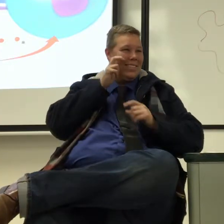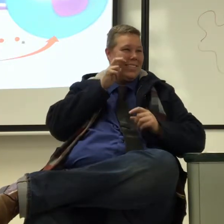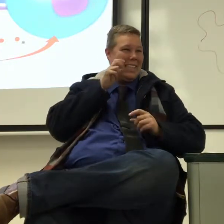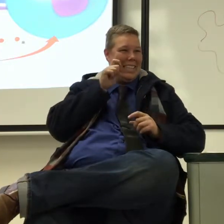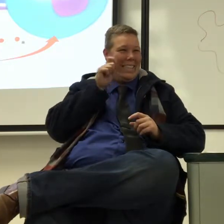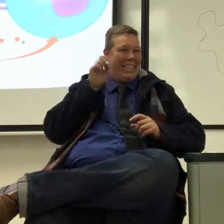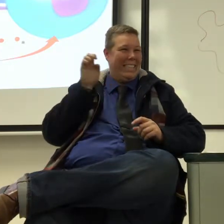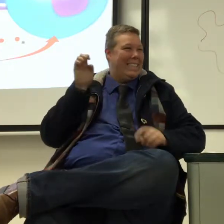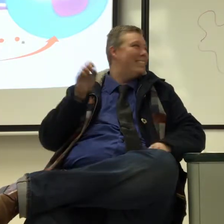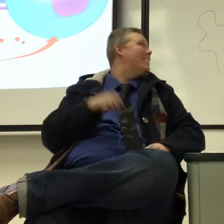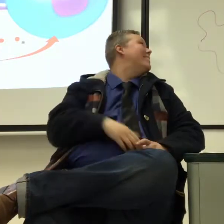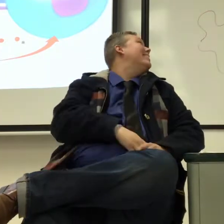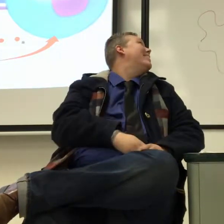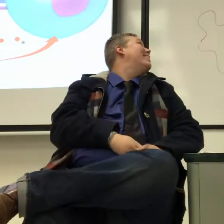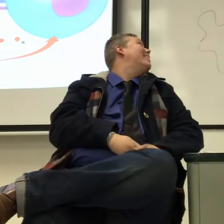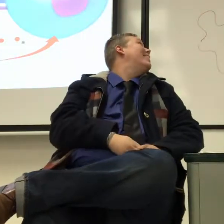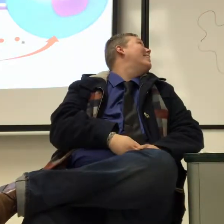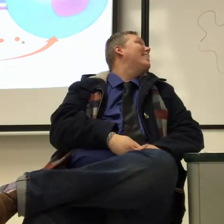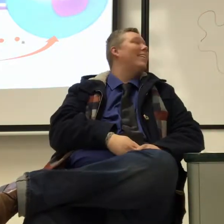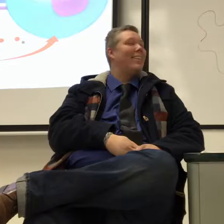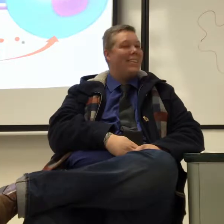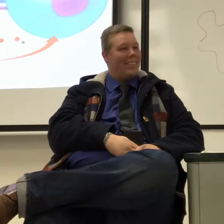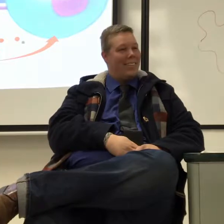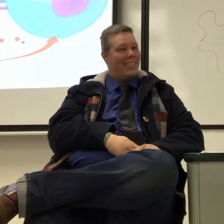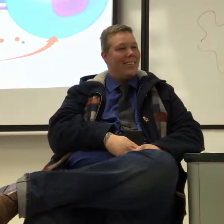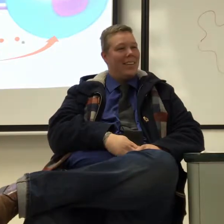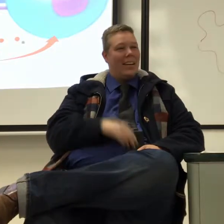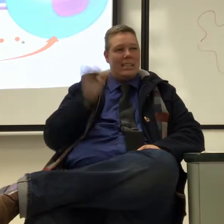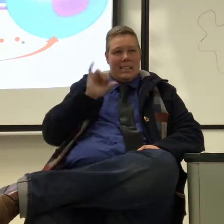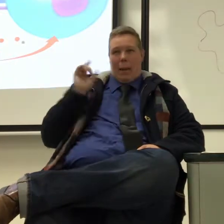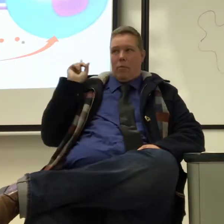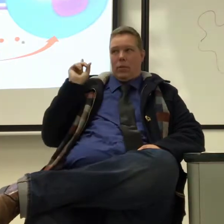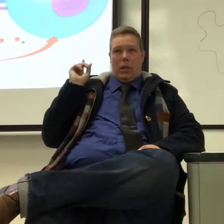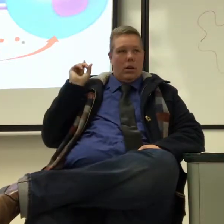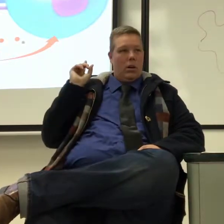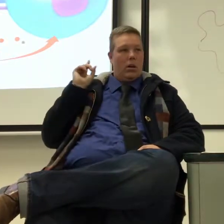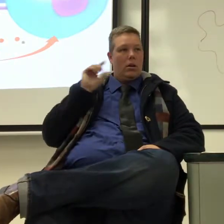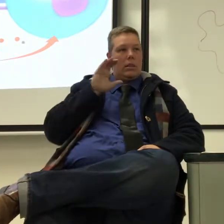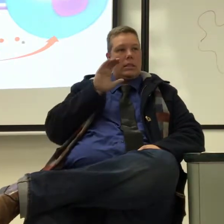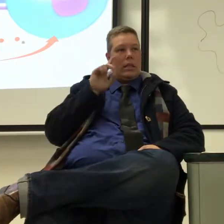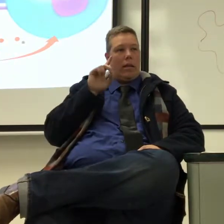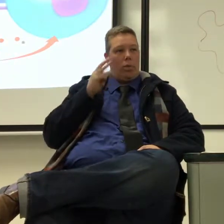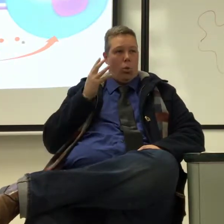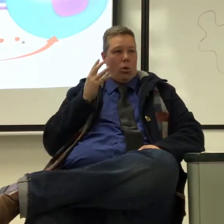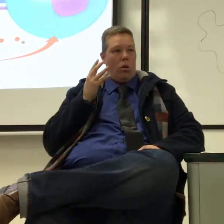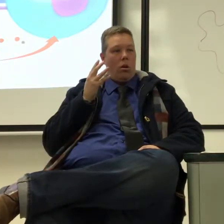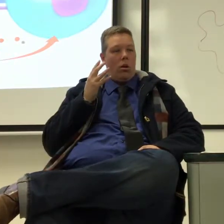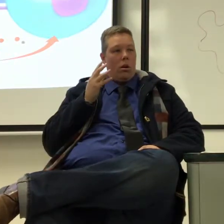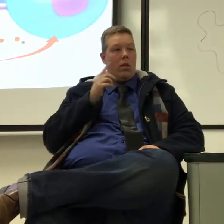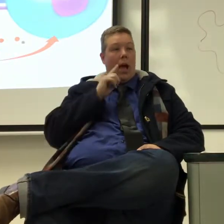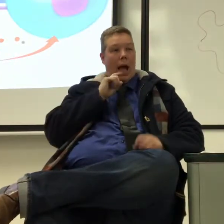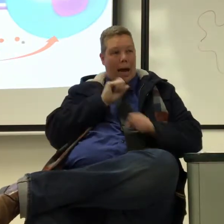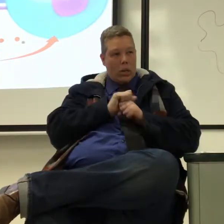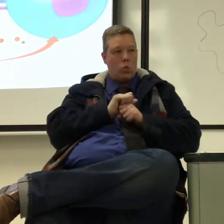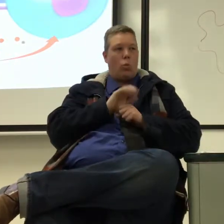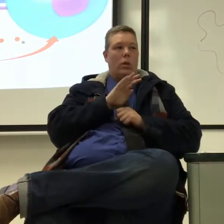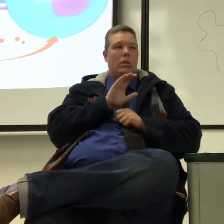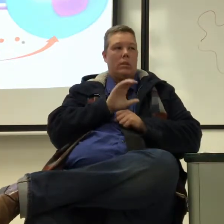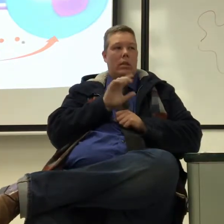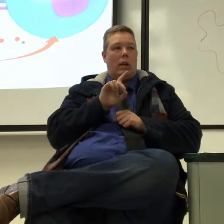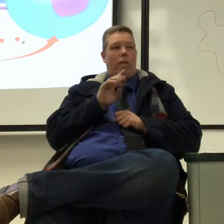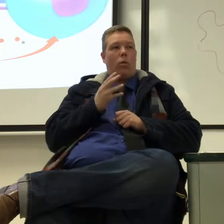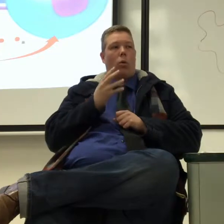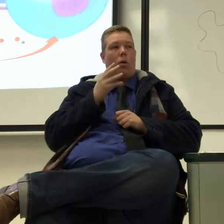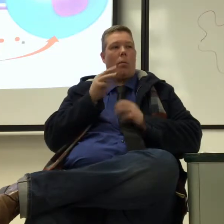in that groove of MHC class 2, just like they have there. So this is CD4, the actual CD4 molecule